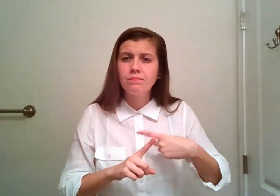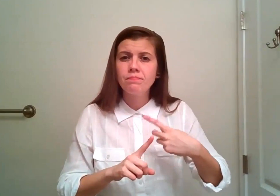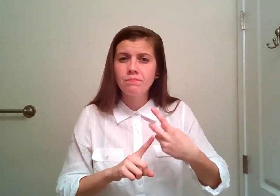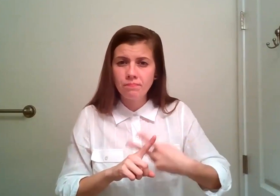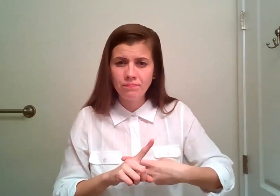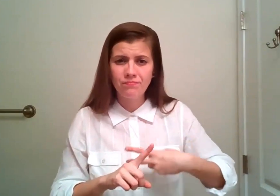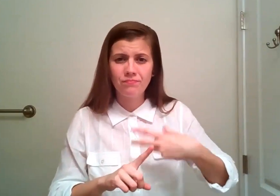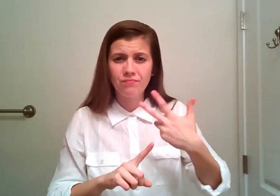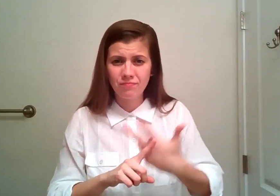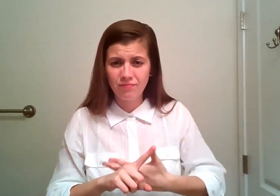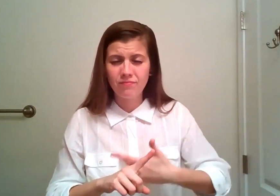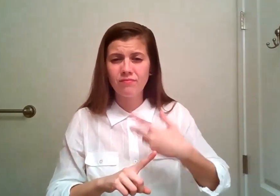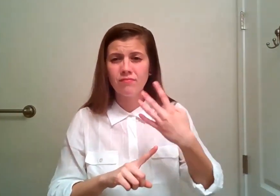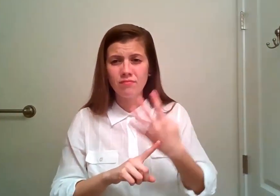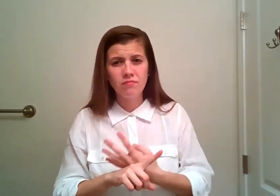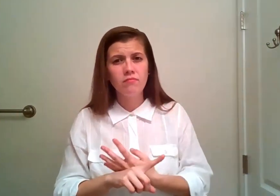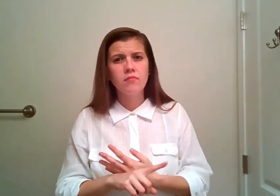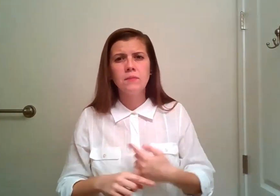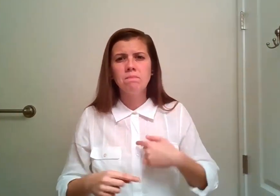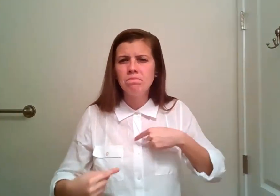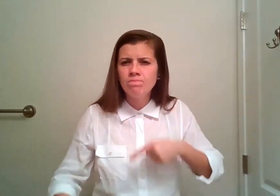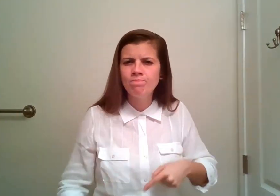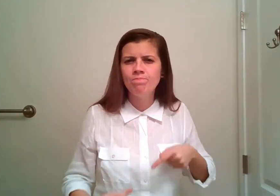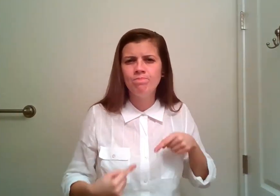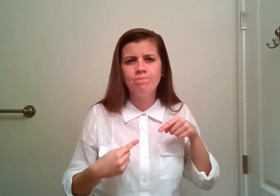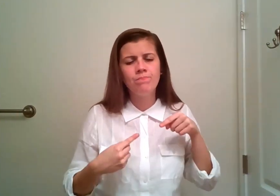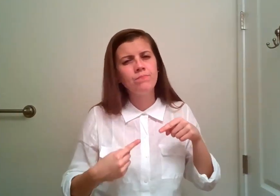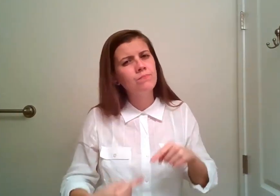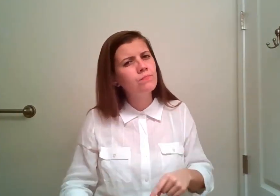So, over a series of several months,